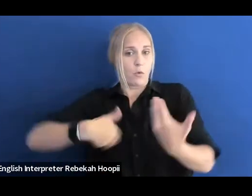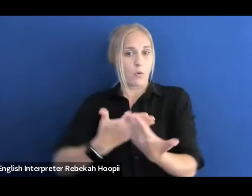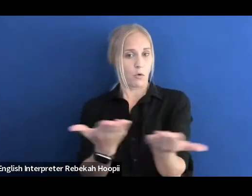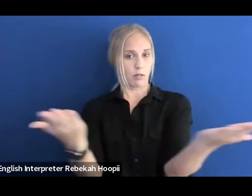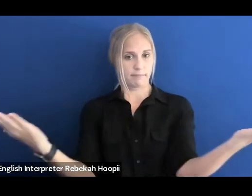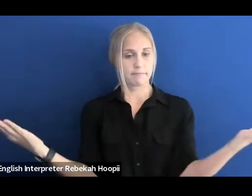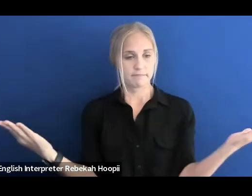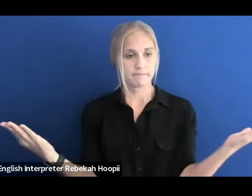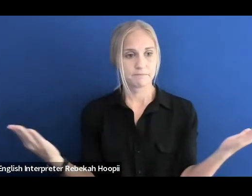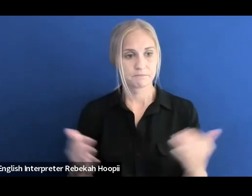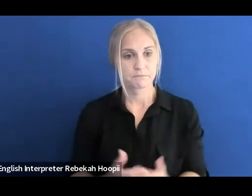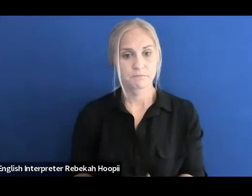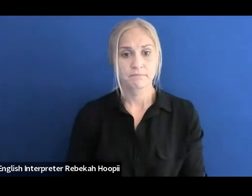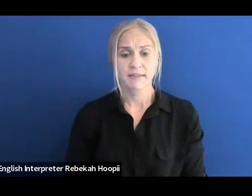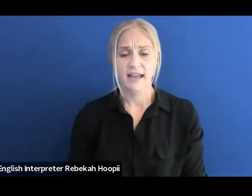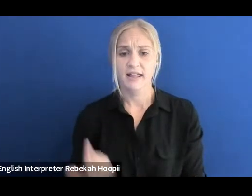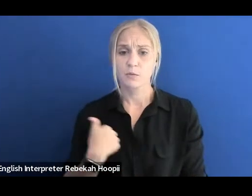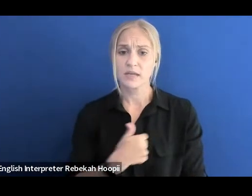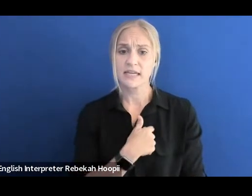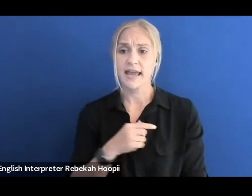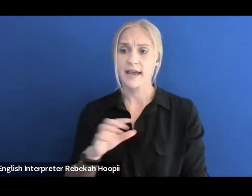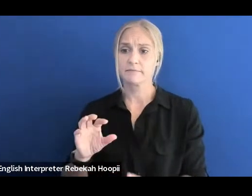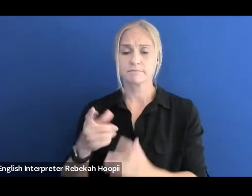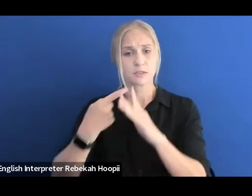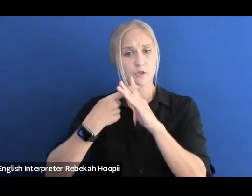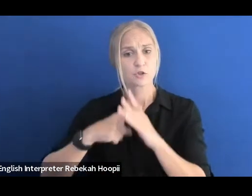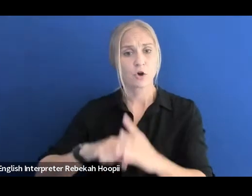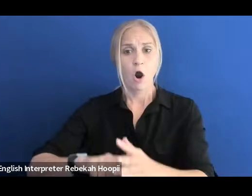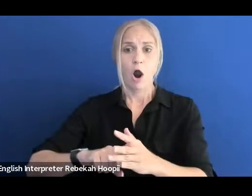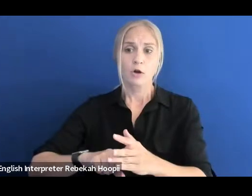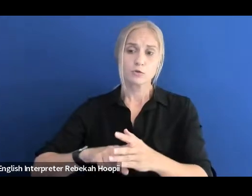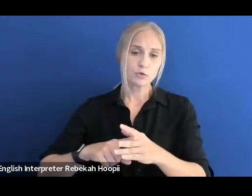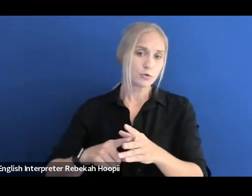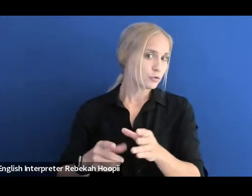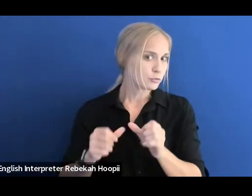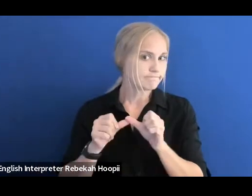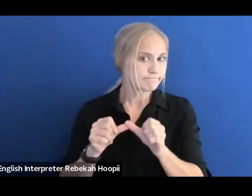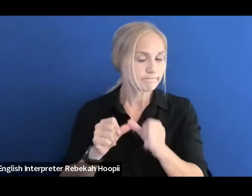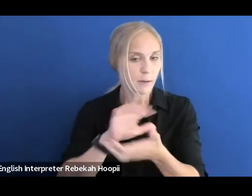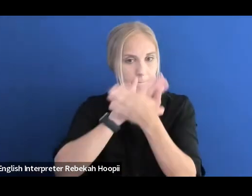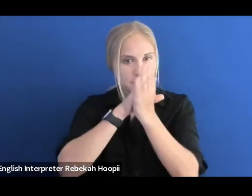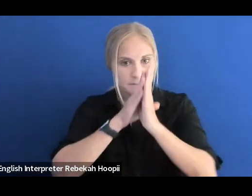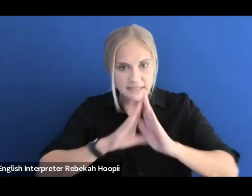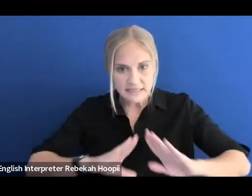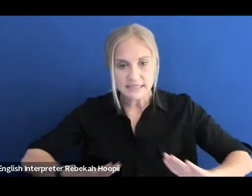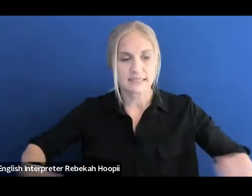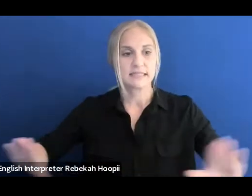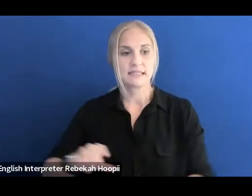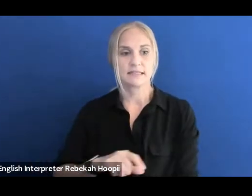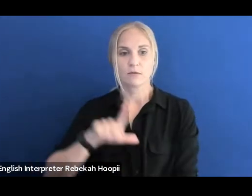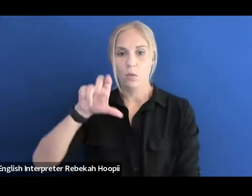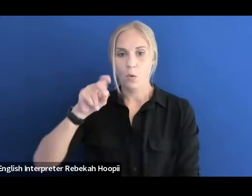And that we plant the seed of peace and maluhia and lokahi amongst all.